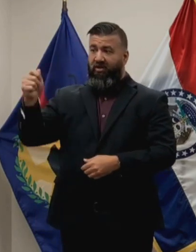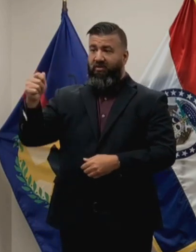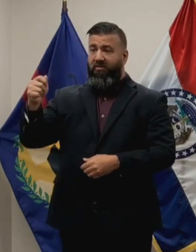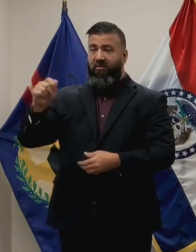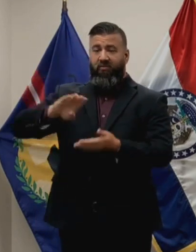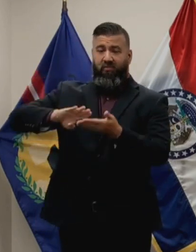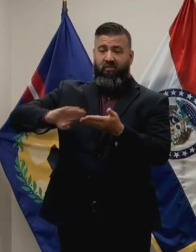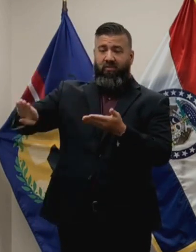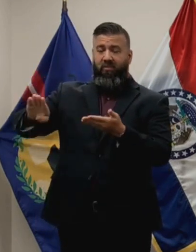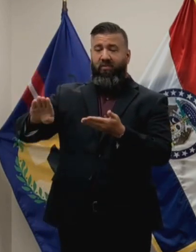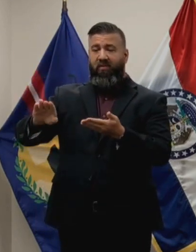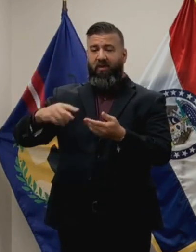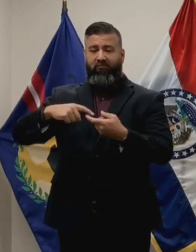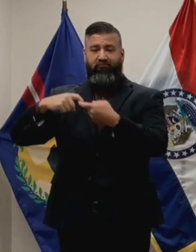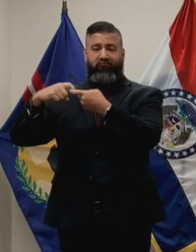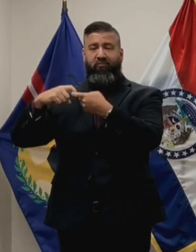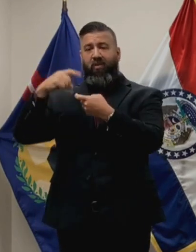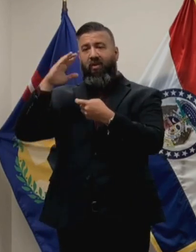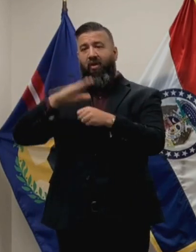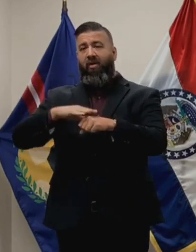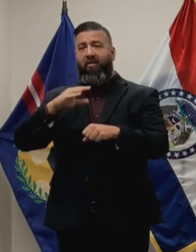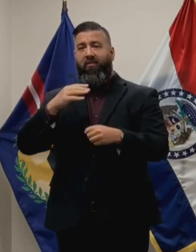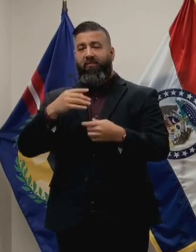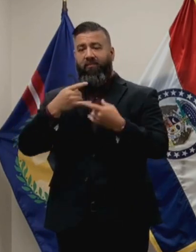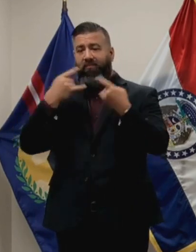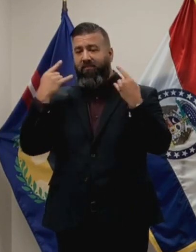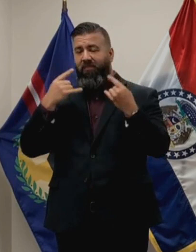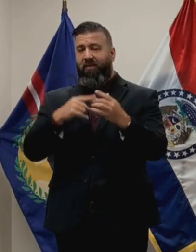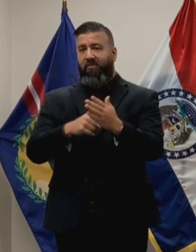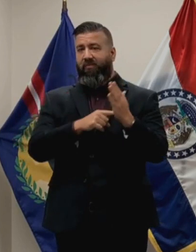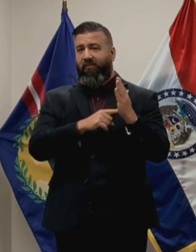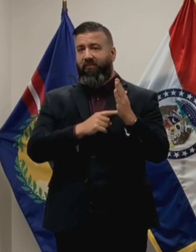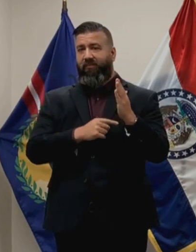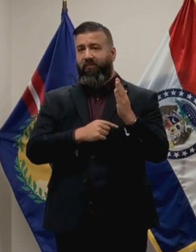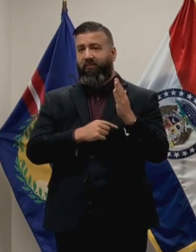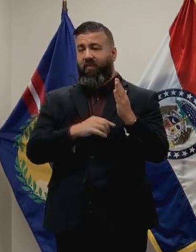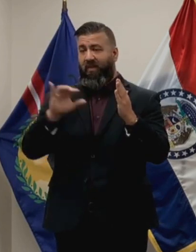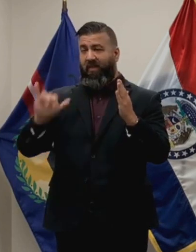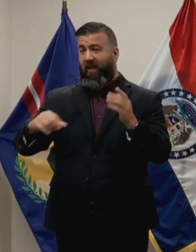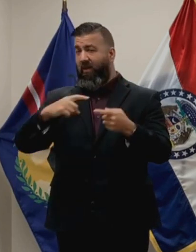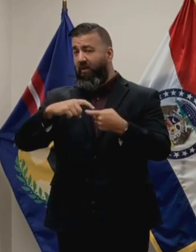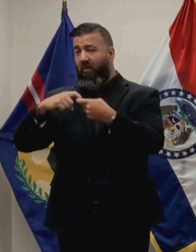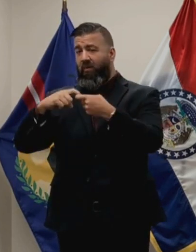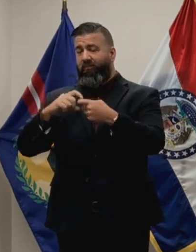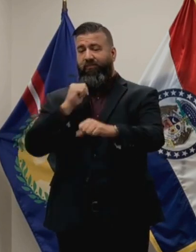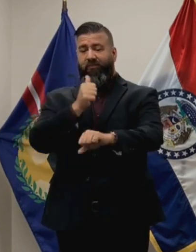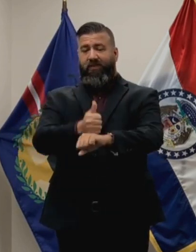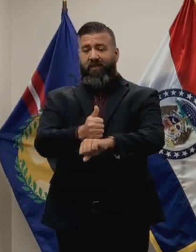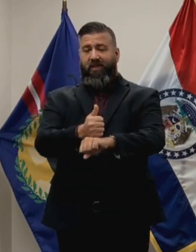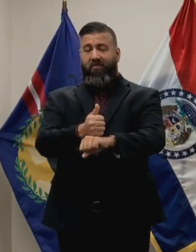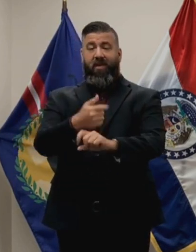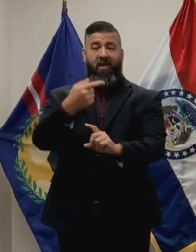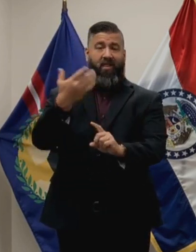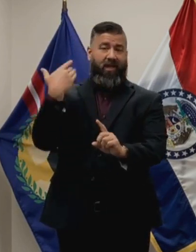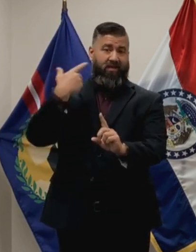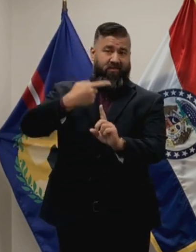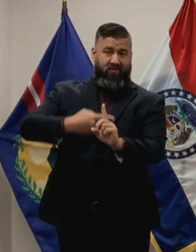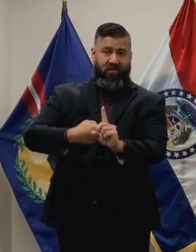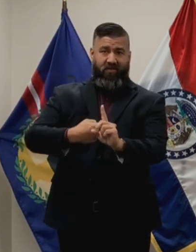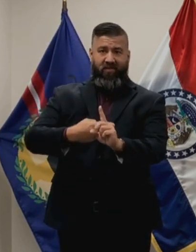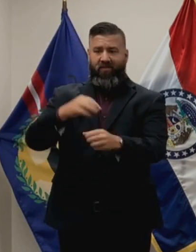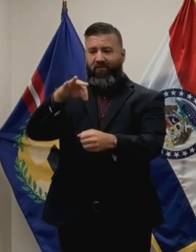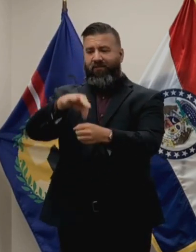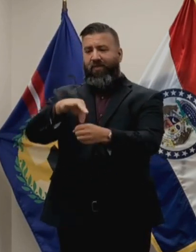county's public health order on mask wearing. The injunction was put in place after the council last month voted to rescind the